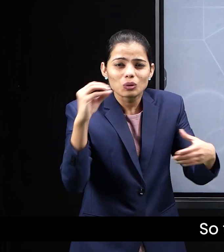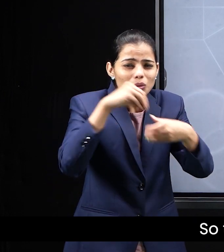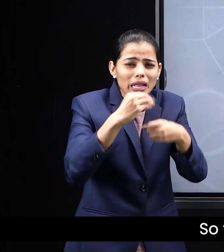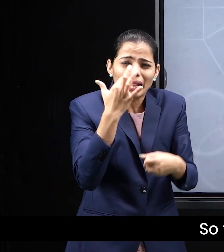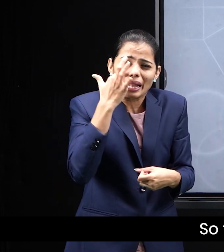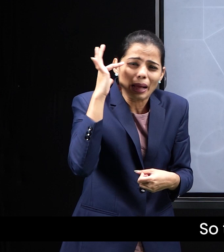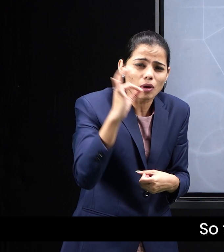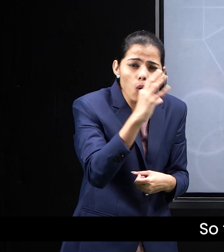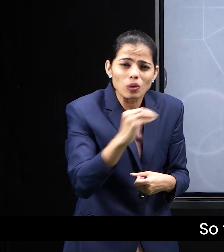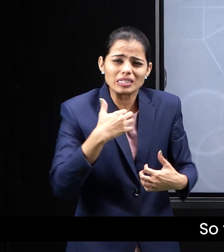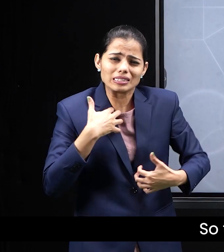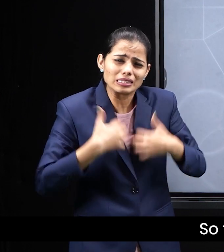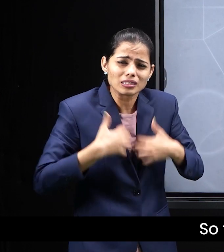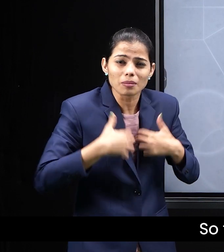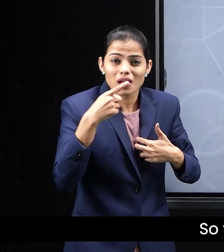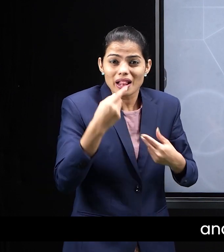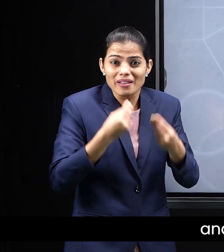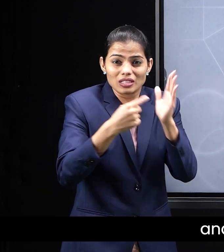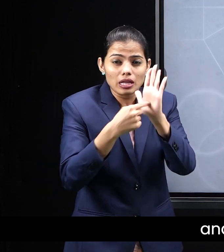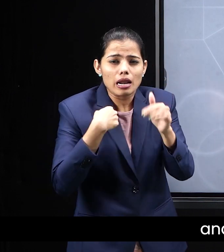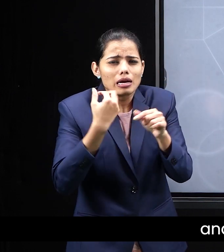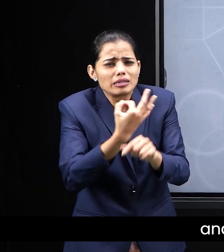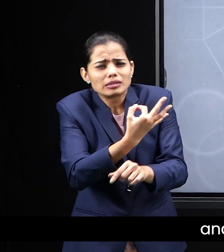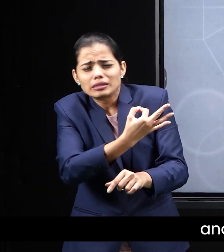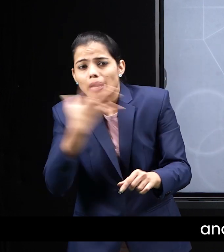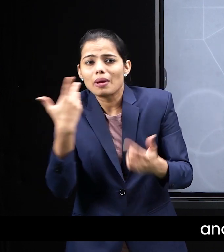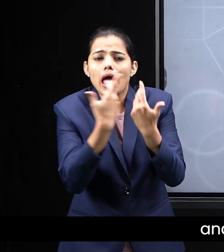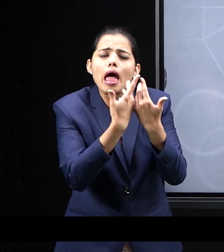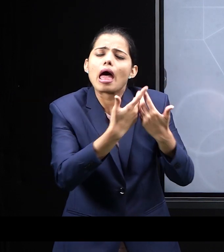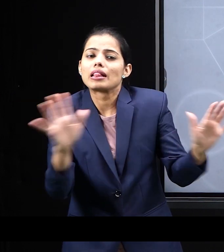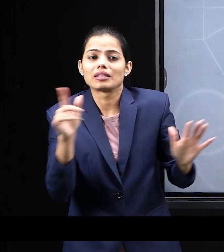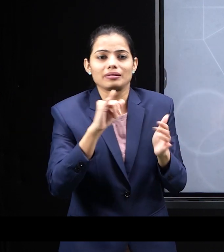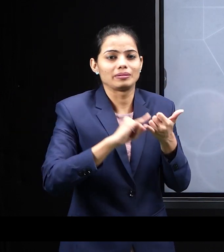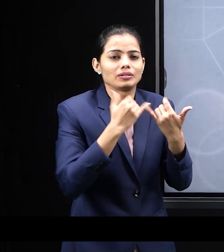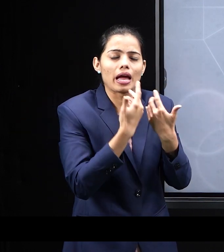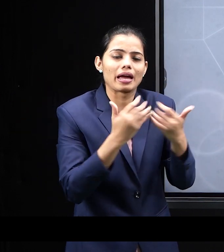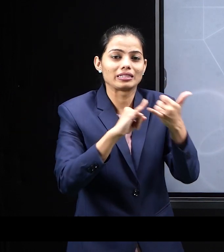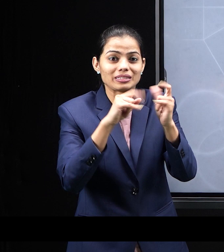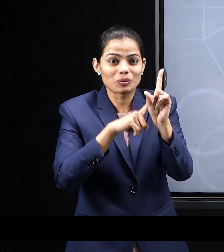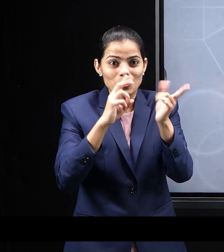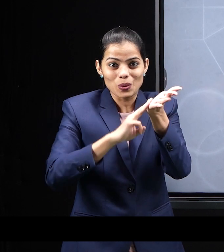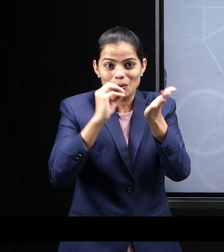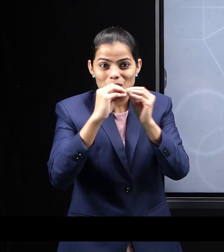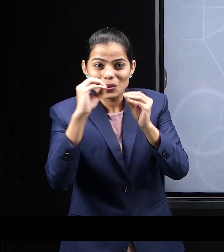empty set is important and interesting and deserves a special symbol too.